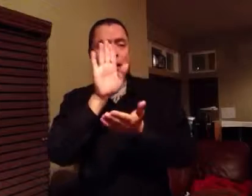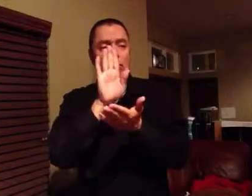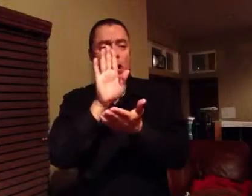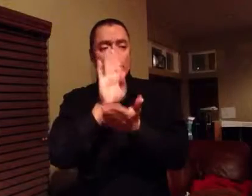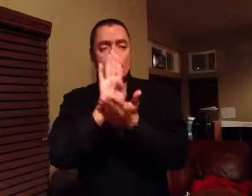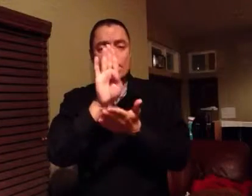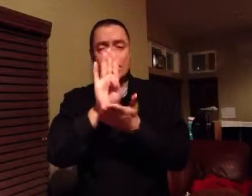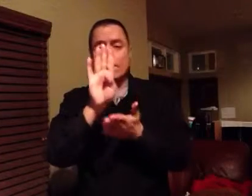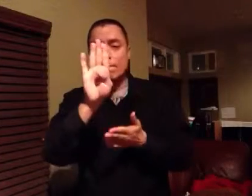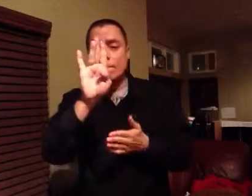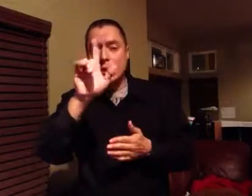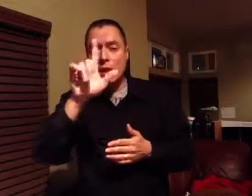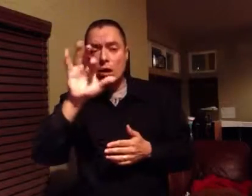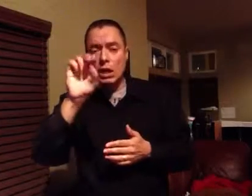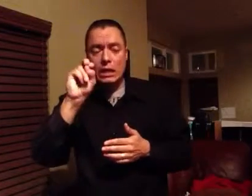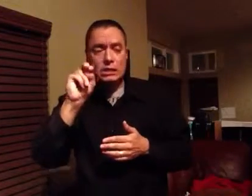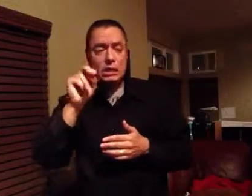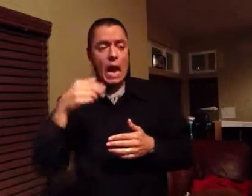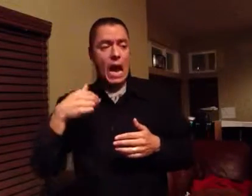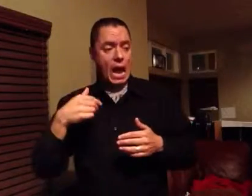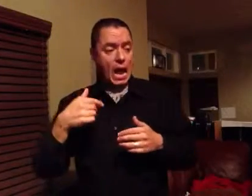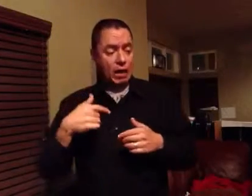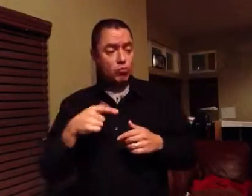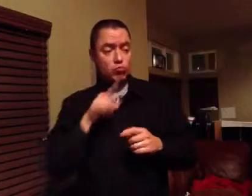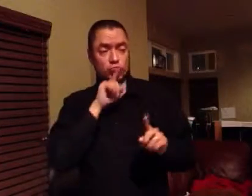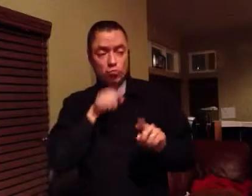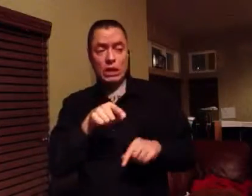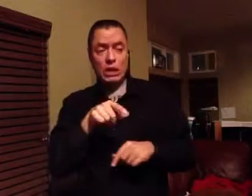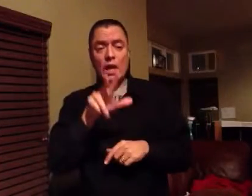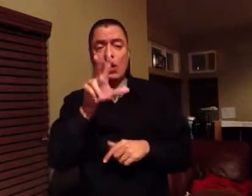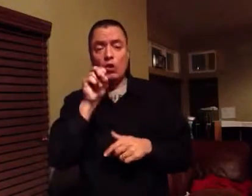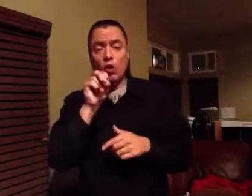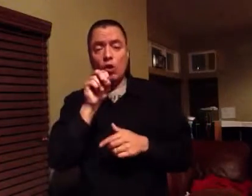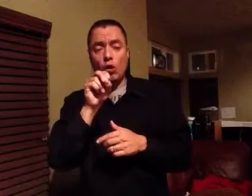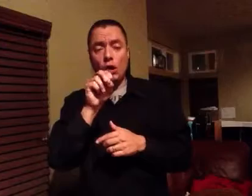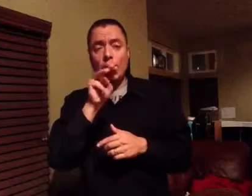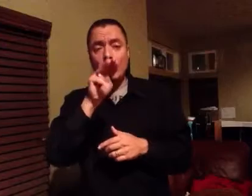million species strong. And borders and governments will never change that.